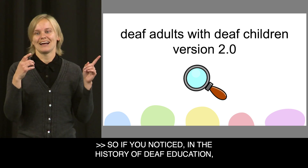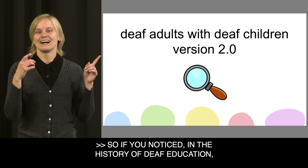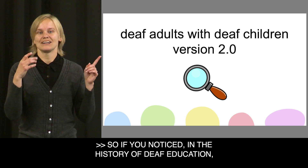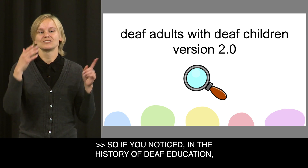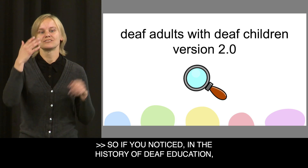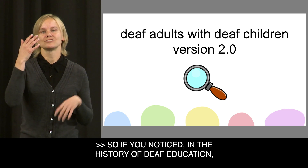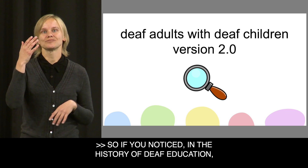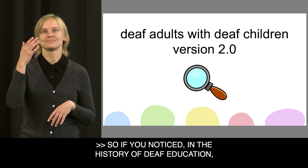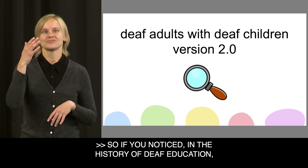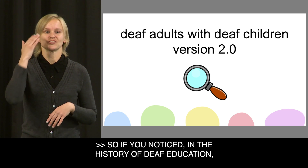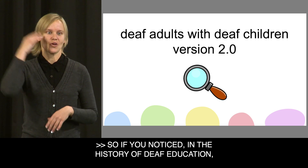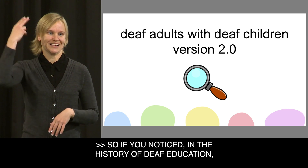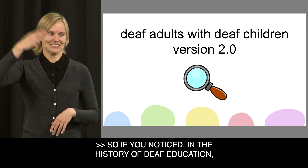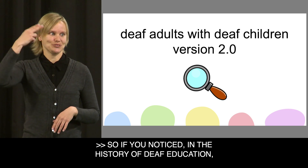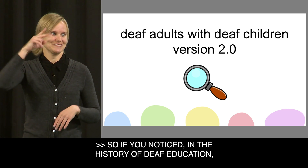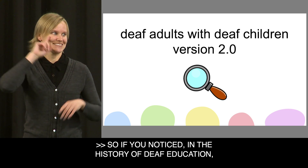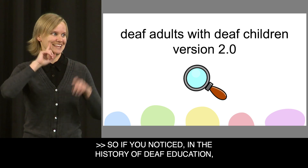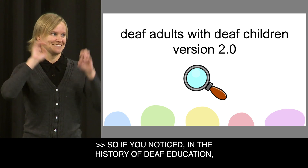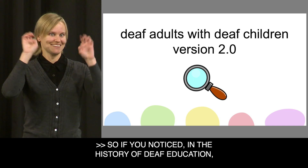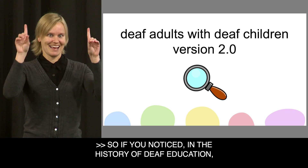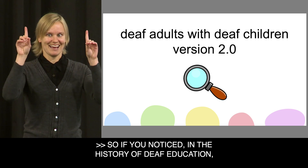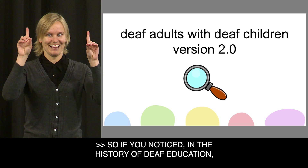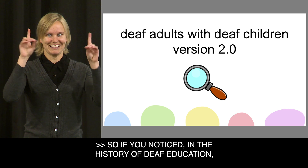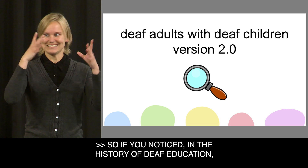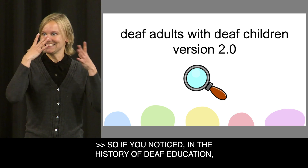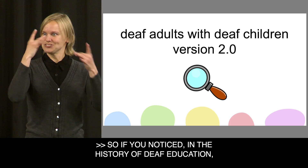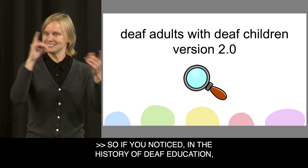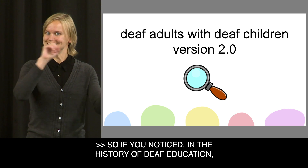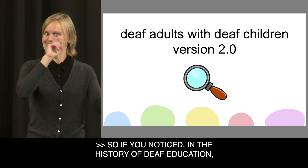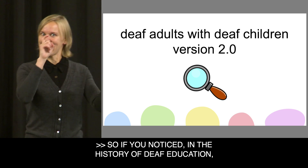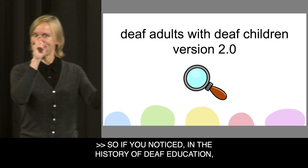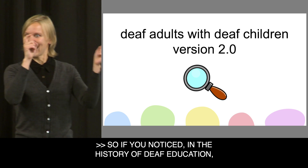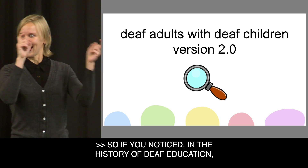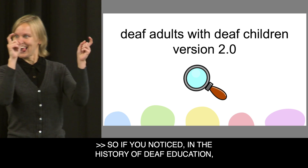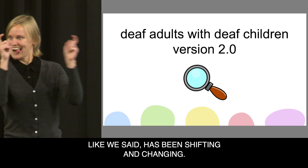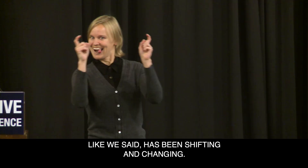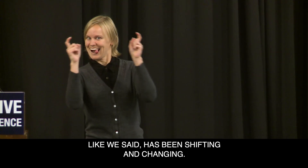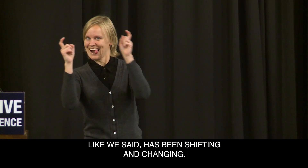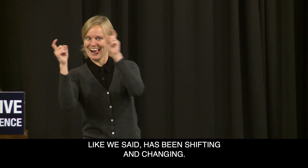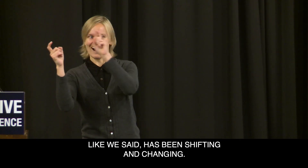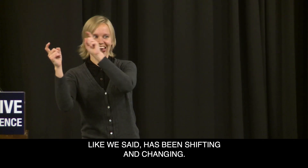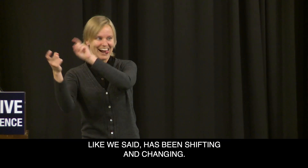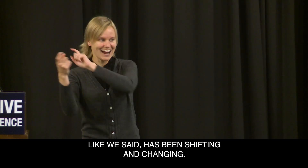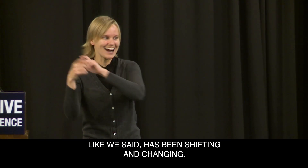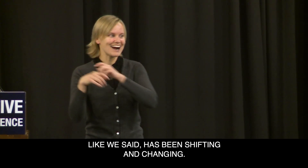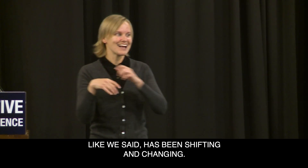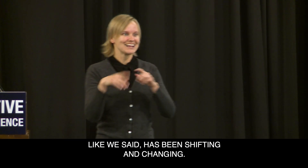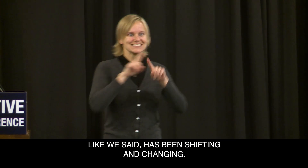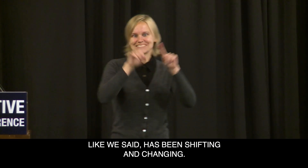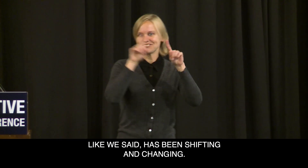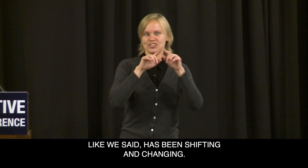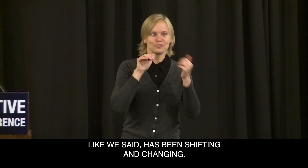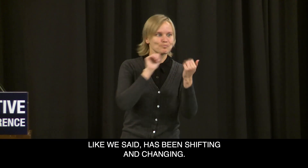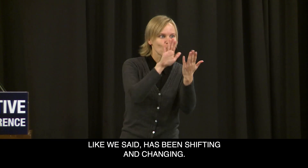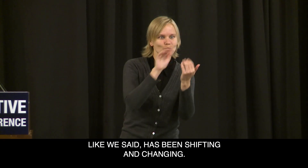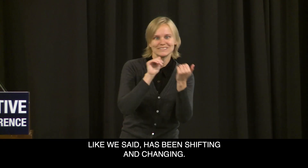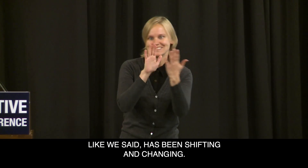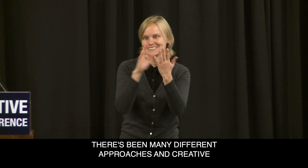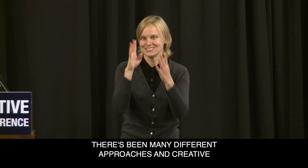So if you noticed, in the history of deaf education, like we said, it's been shifting and changing. There's been